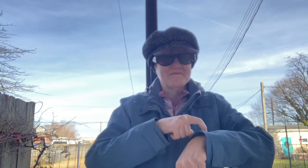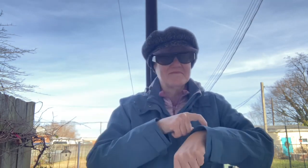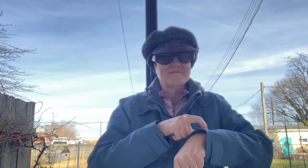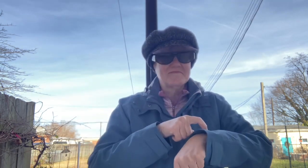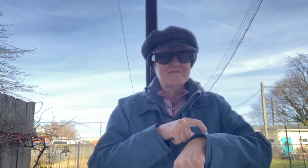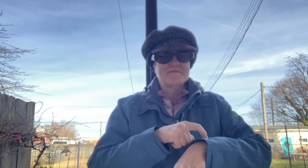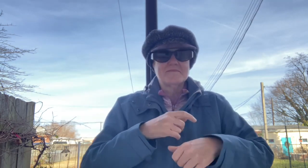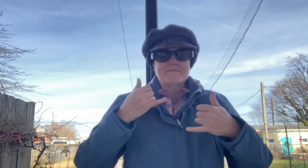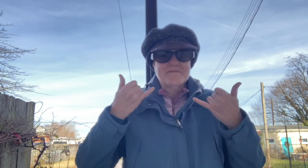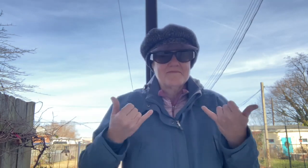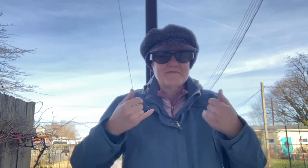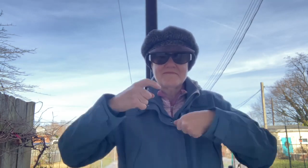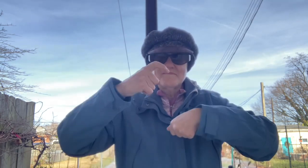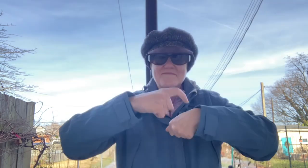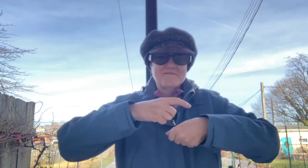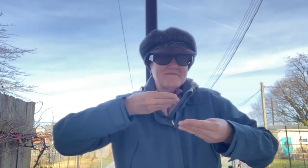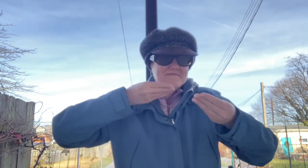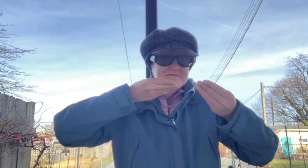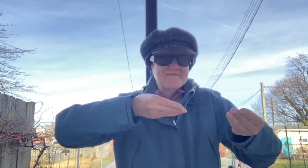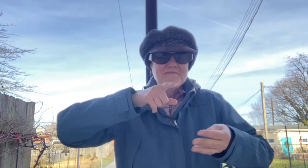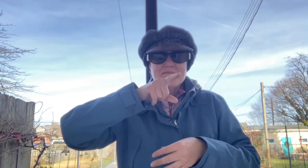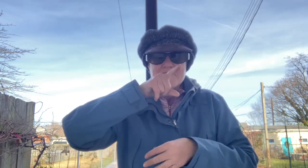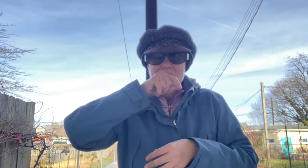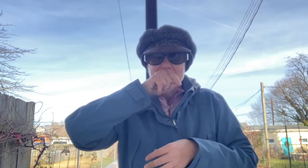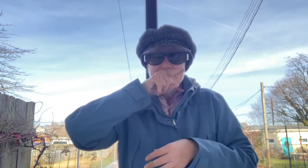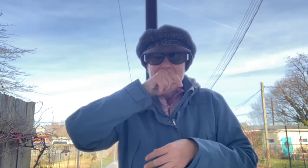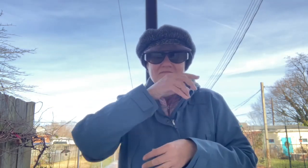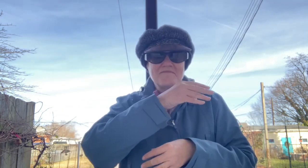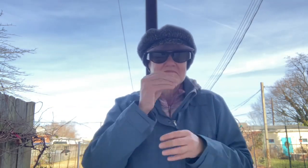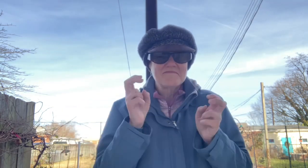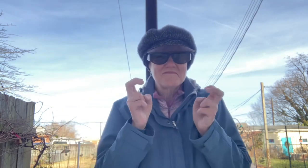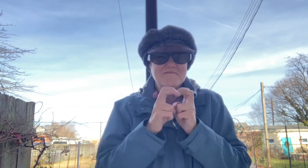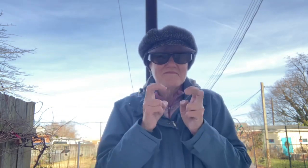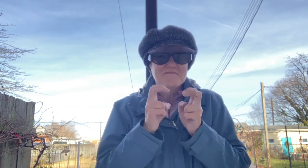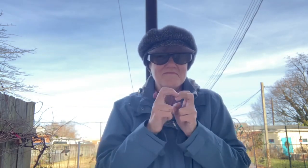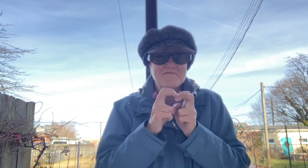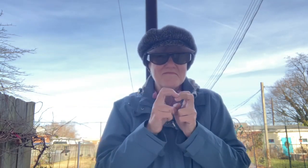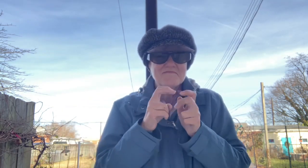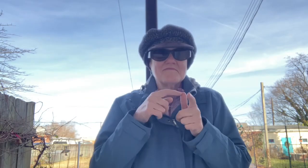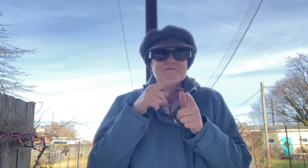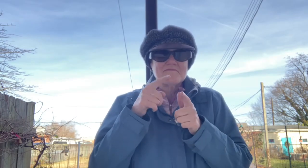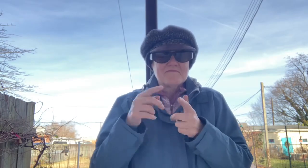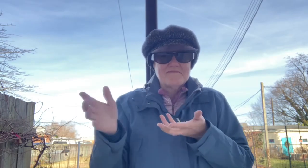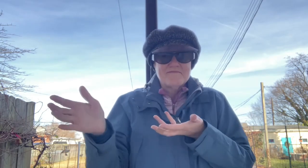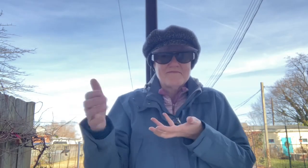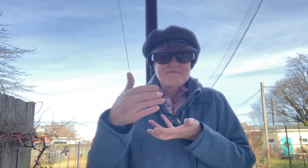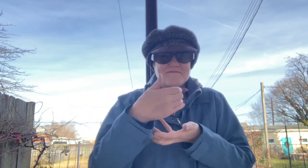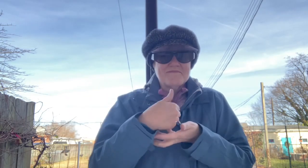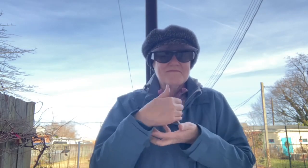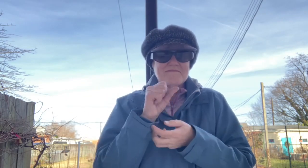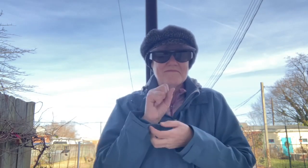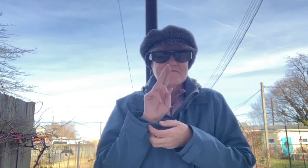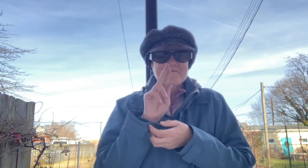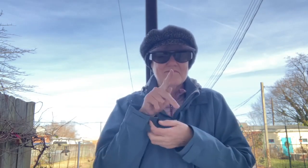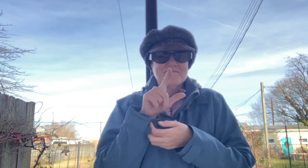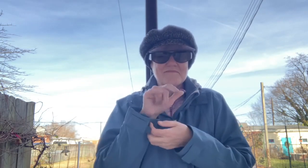is my first time. Now let's feed the birds and the squirrels and then collect the